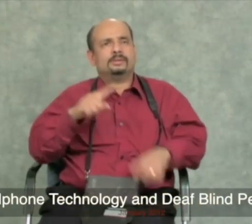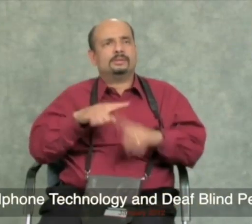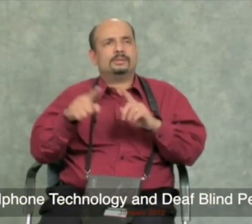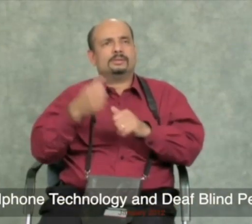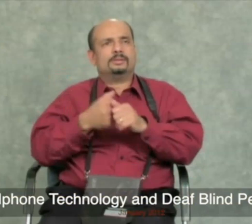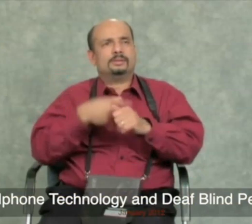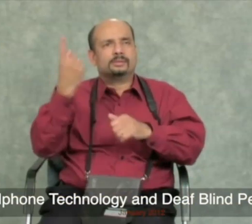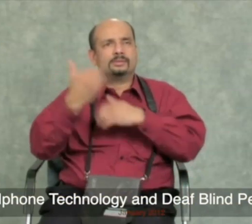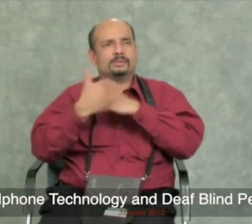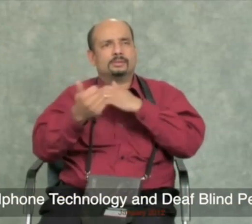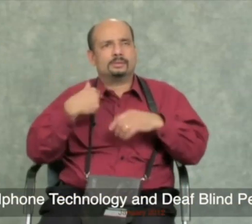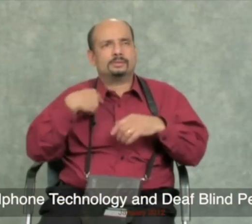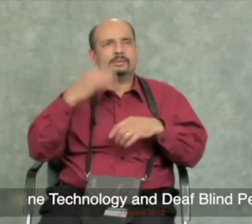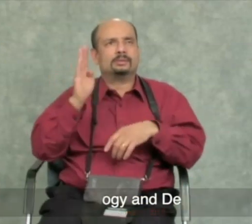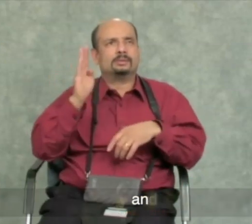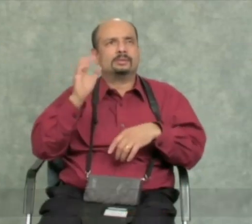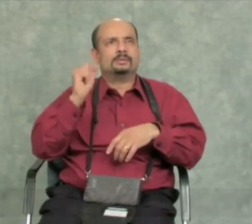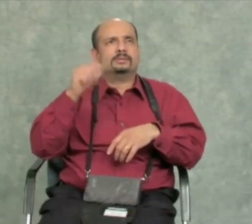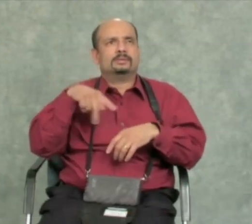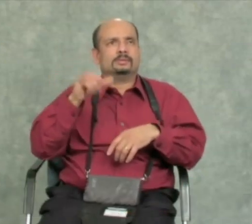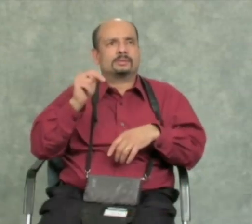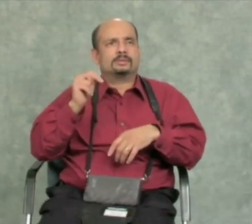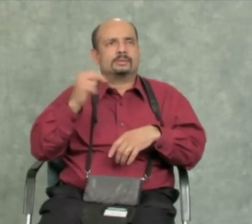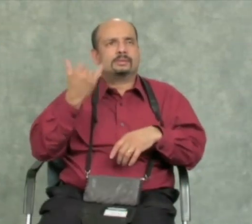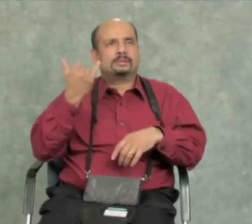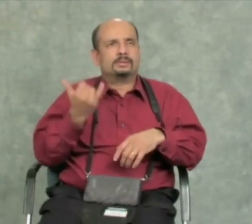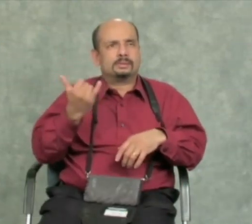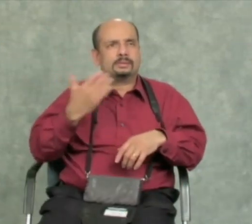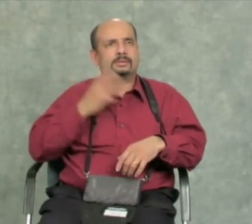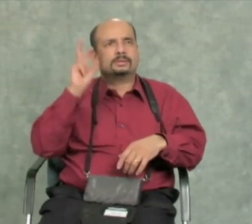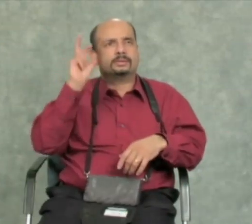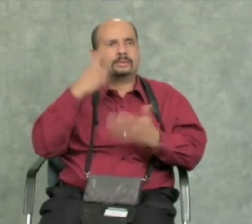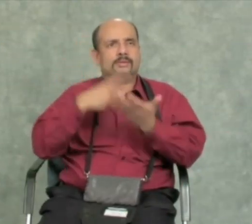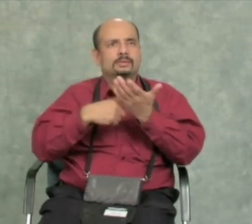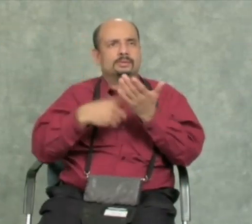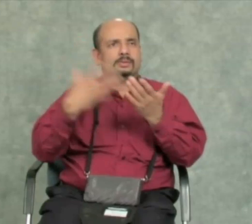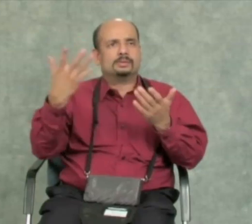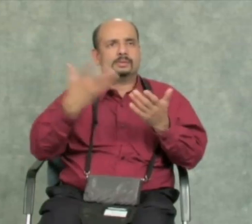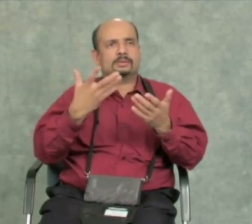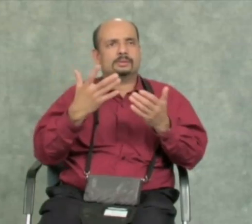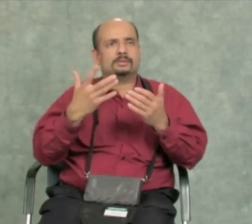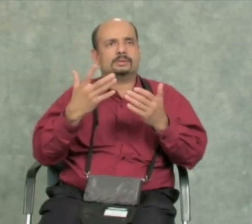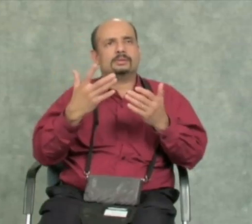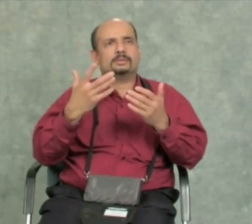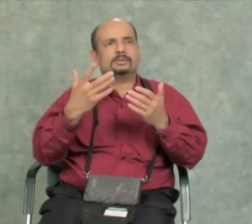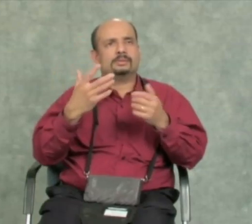Hi, my name is Aninda Bhattacharya, but everyone calls me Bapin.